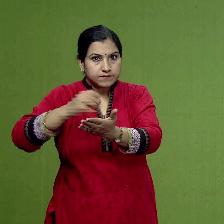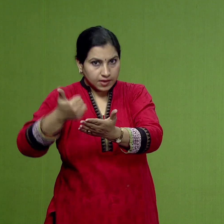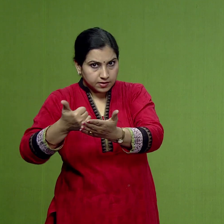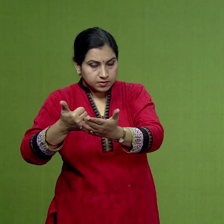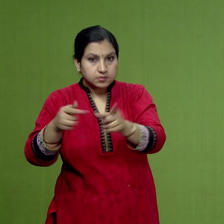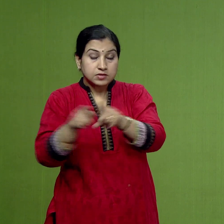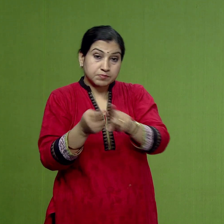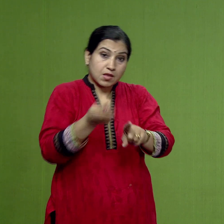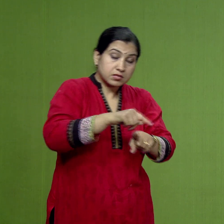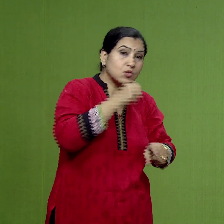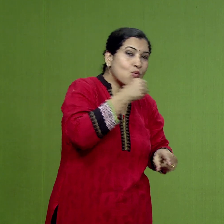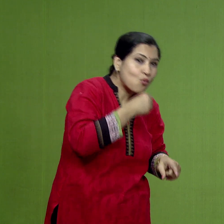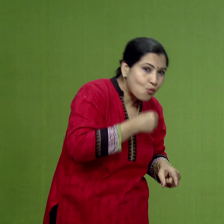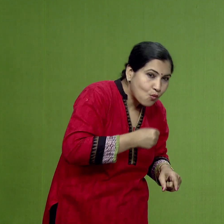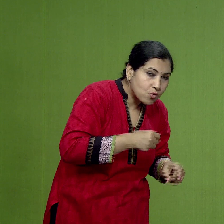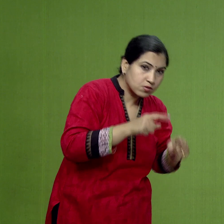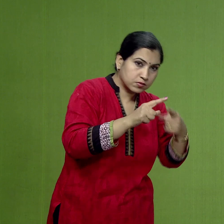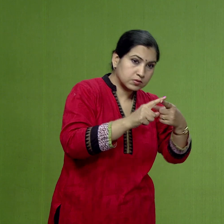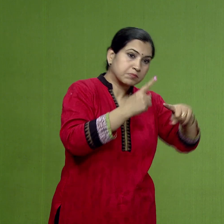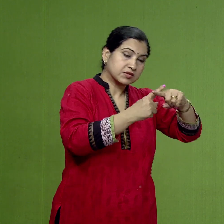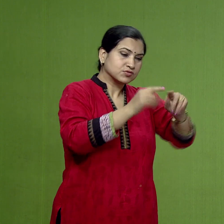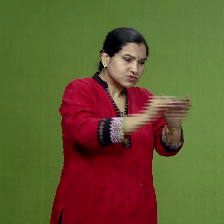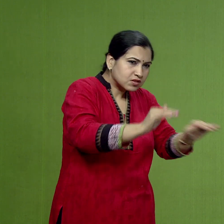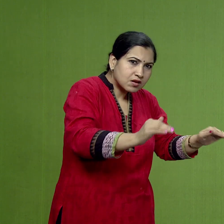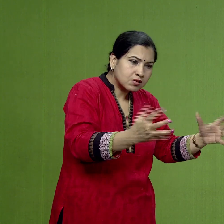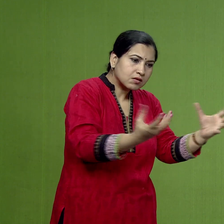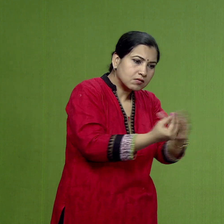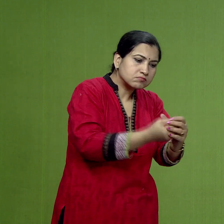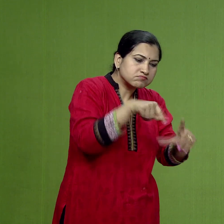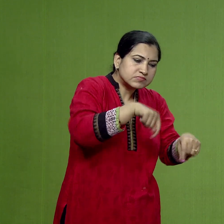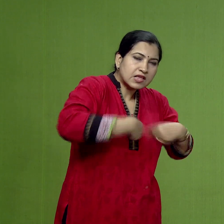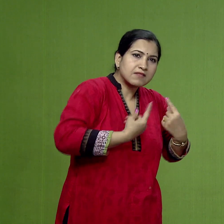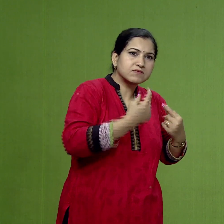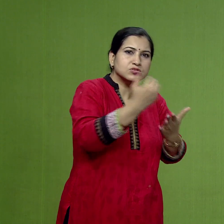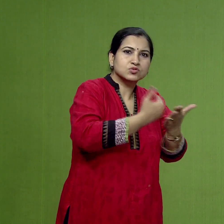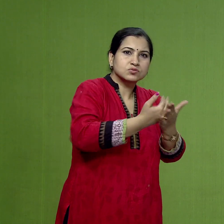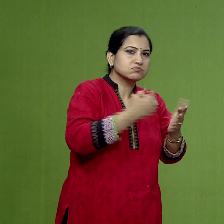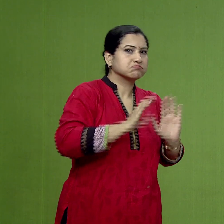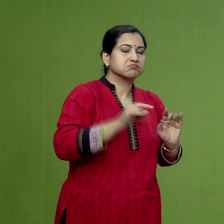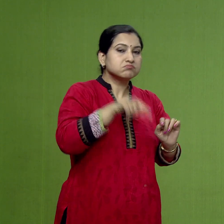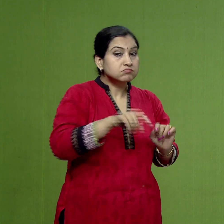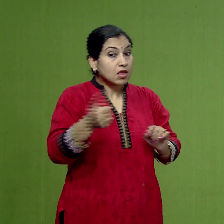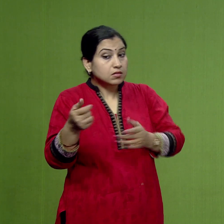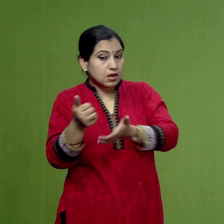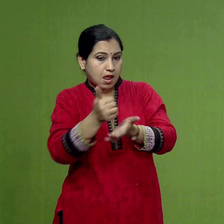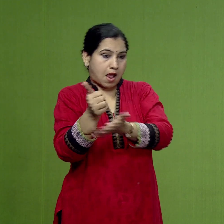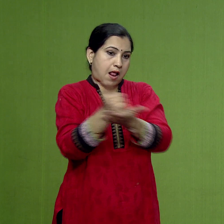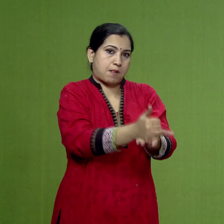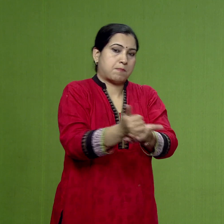old and children who are dependent on the young population, etc., which will be